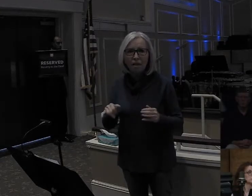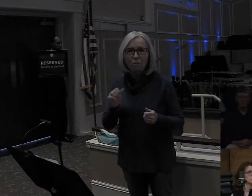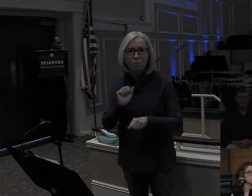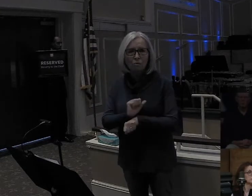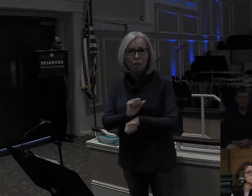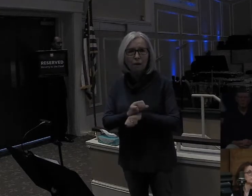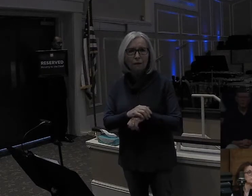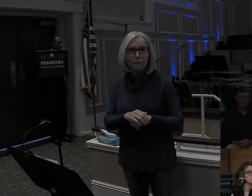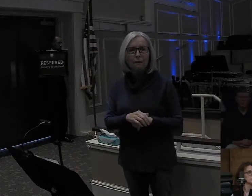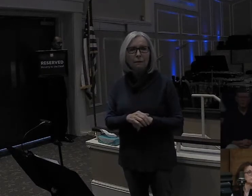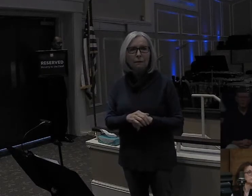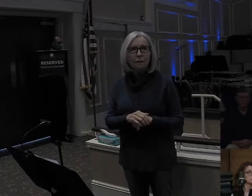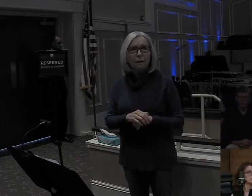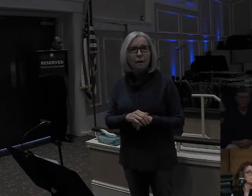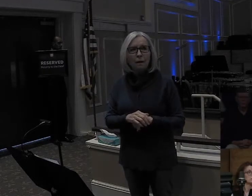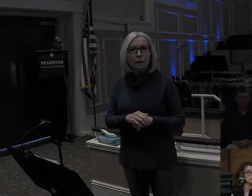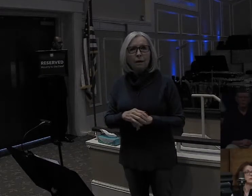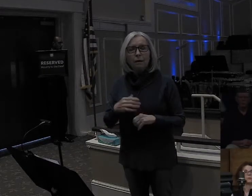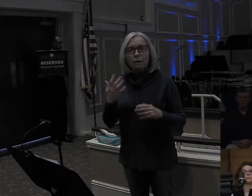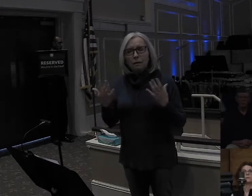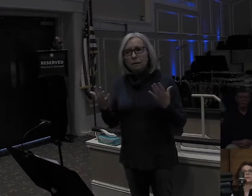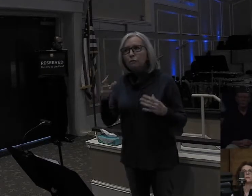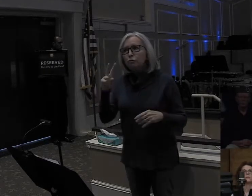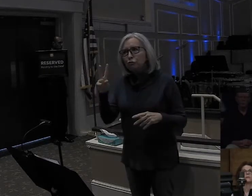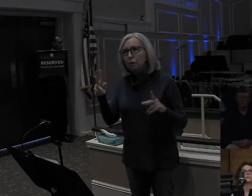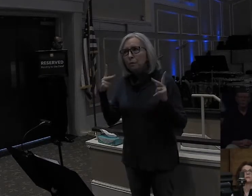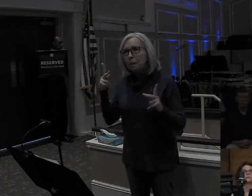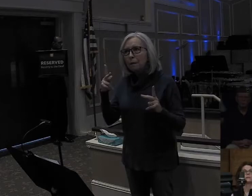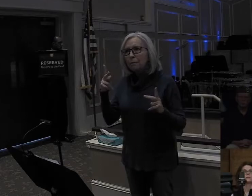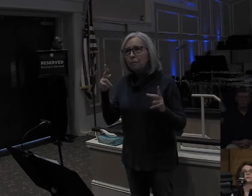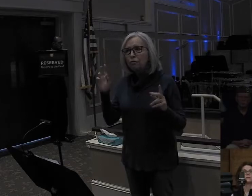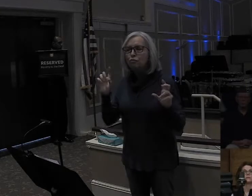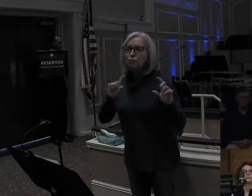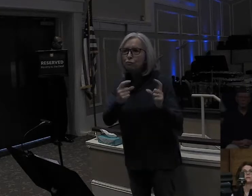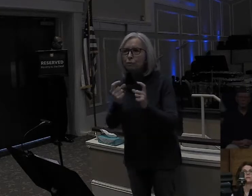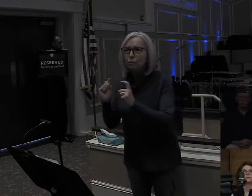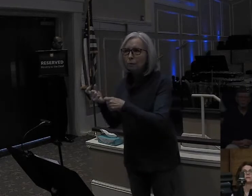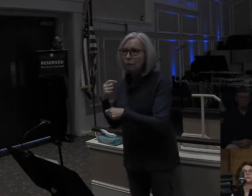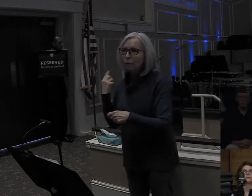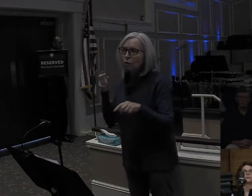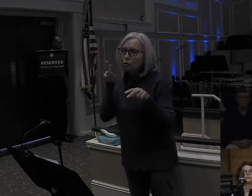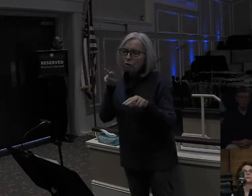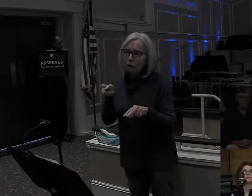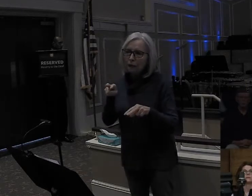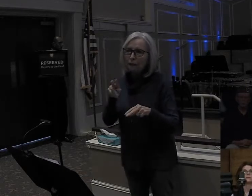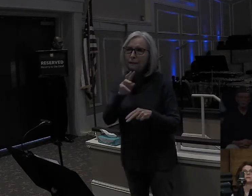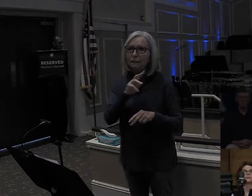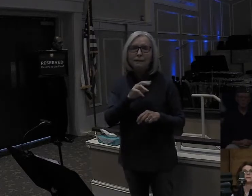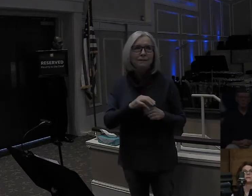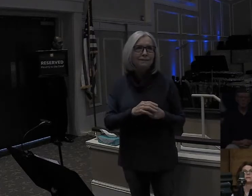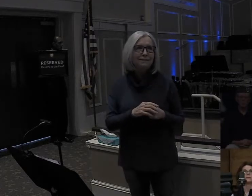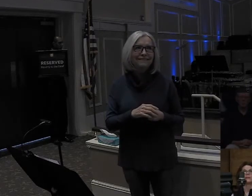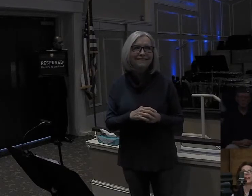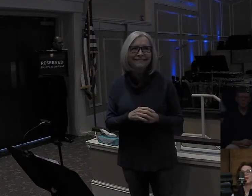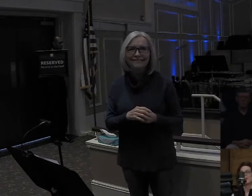Our audience is two people. They're stereotypical people called Casey Joe and Casey Jane. Casey Joe, like the barbecue.